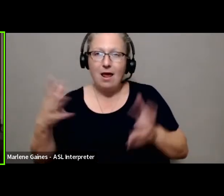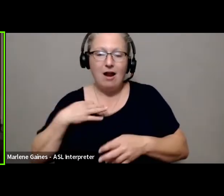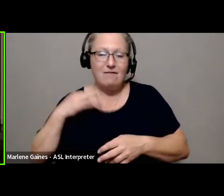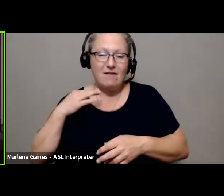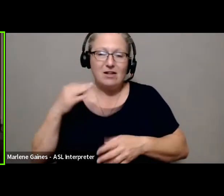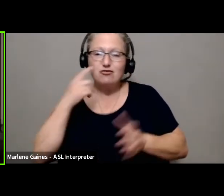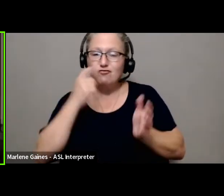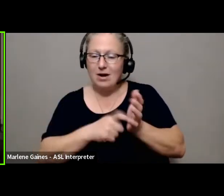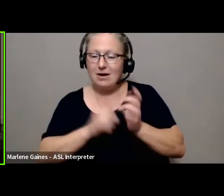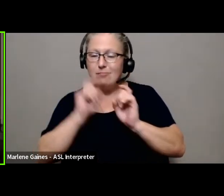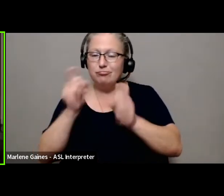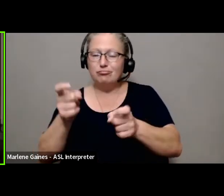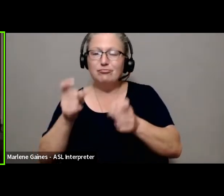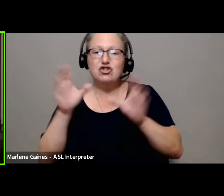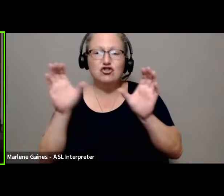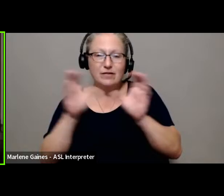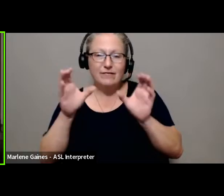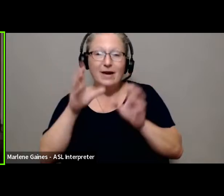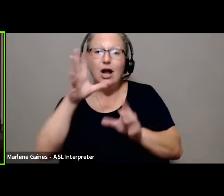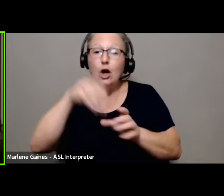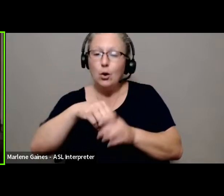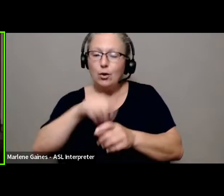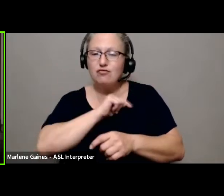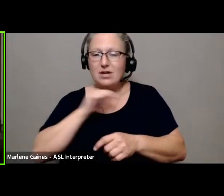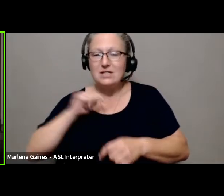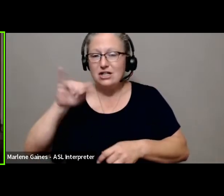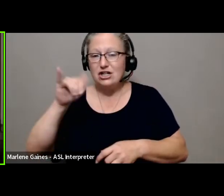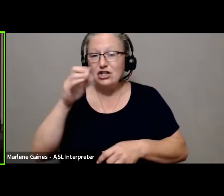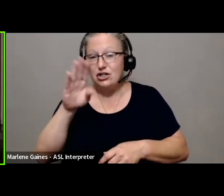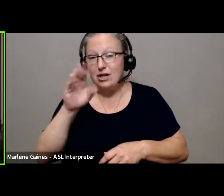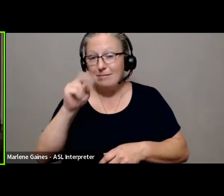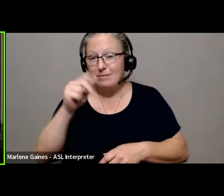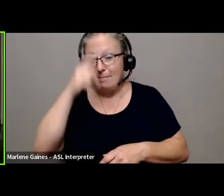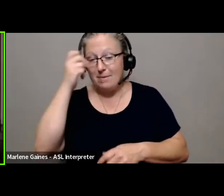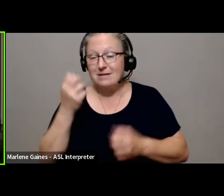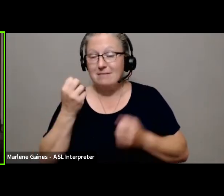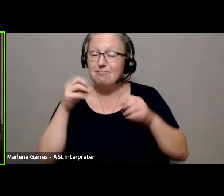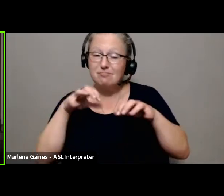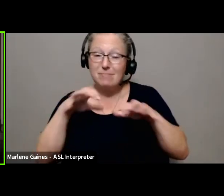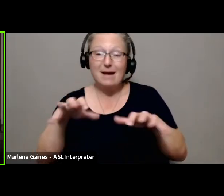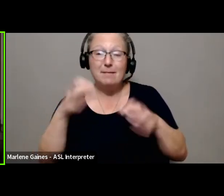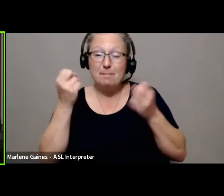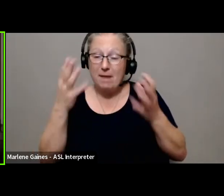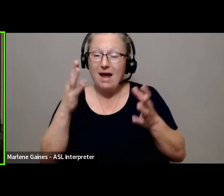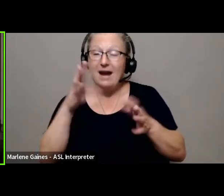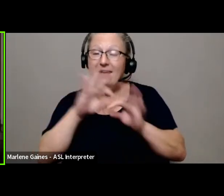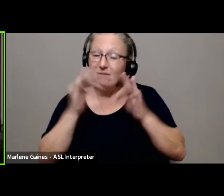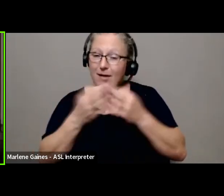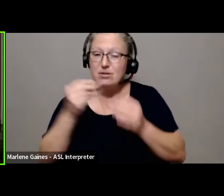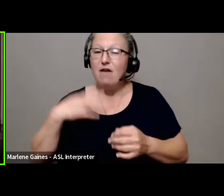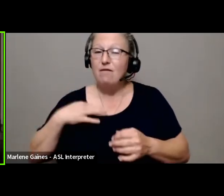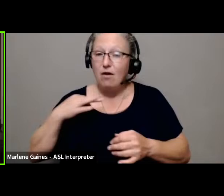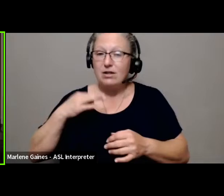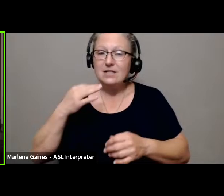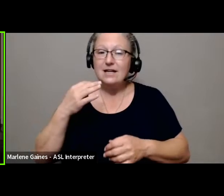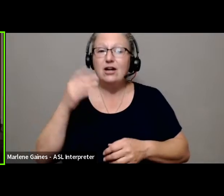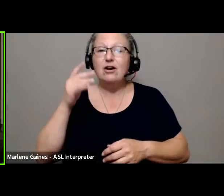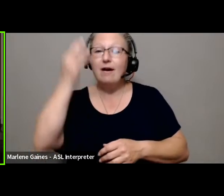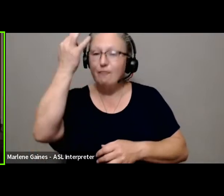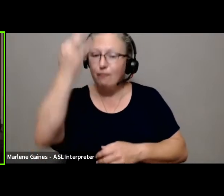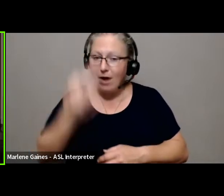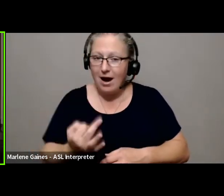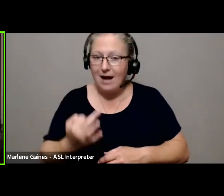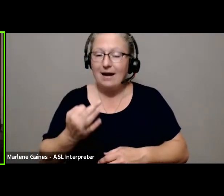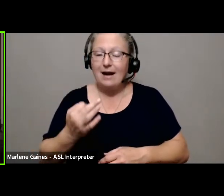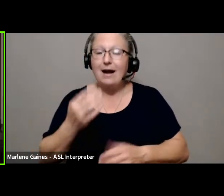with certificates, including Trustee Jacobson, because a lot of families and volunteers volunteer every Friday, and they